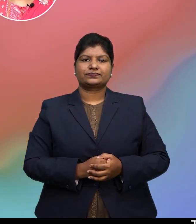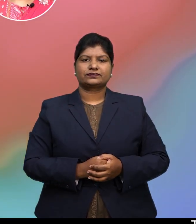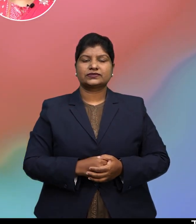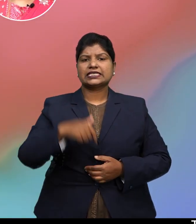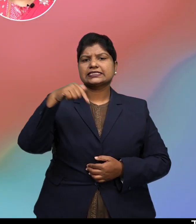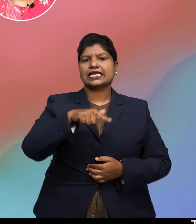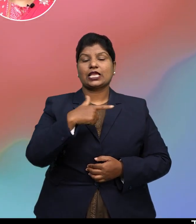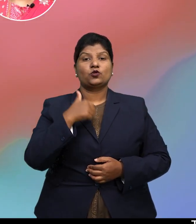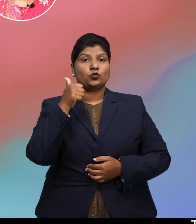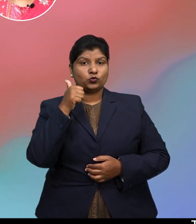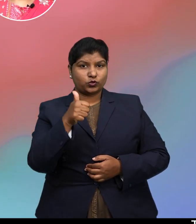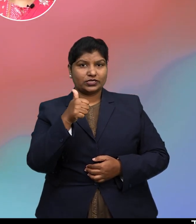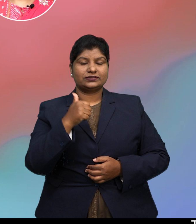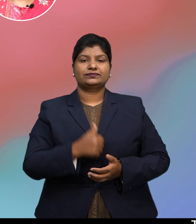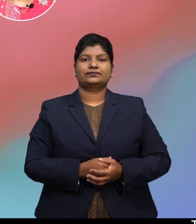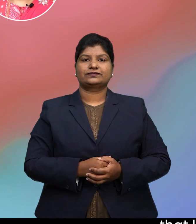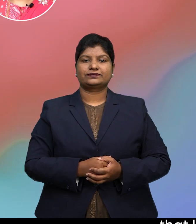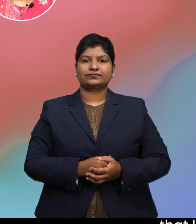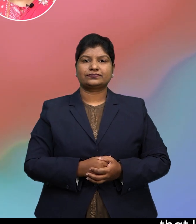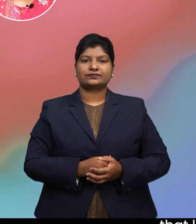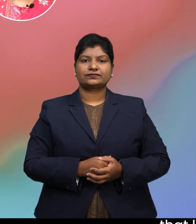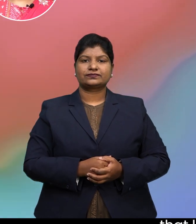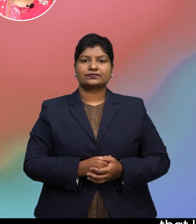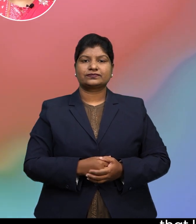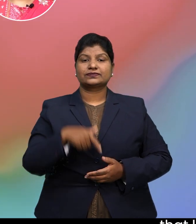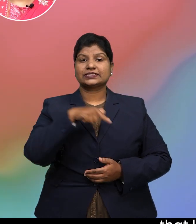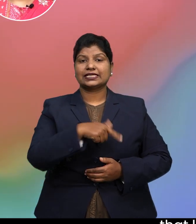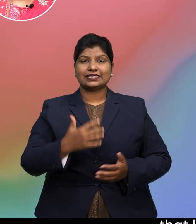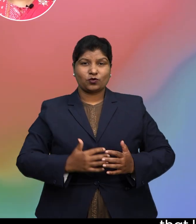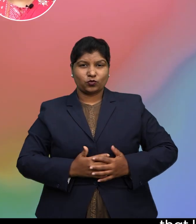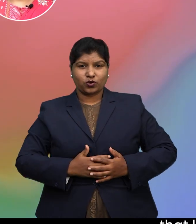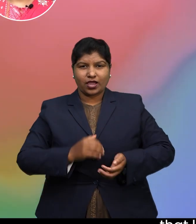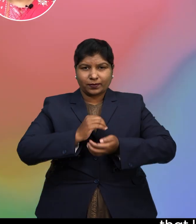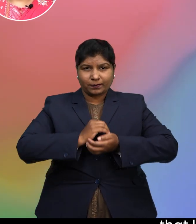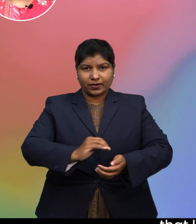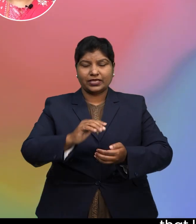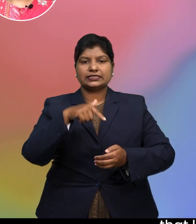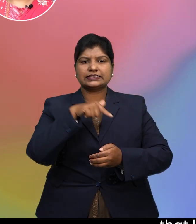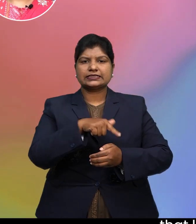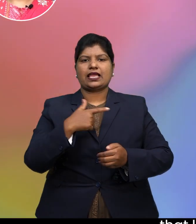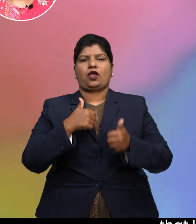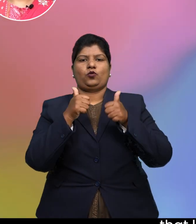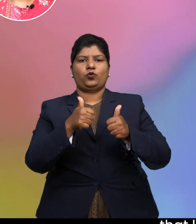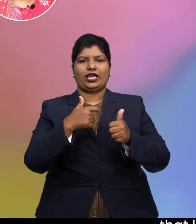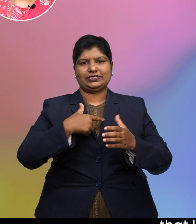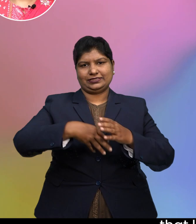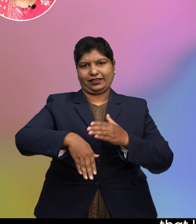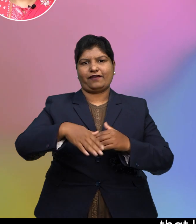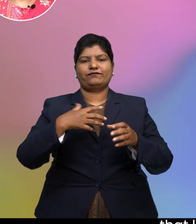This is a good sign that labor is well on its way.